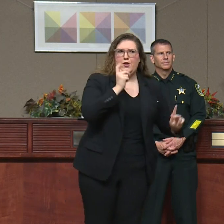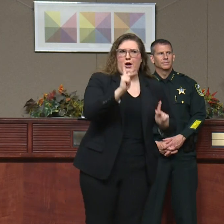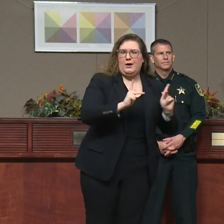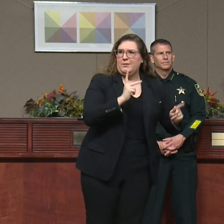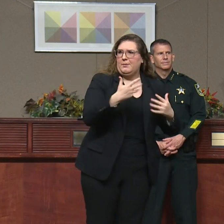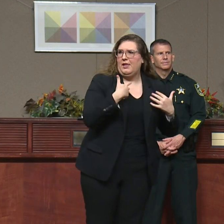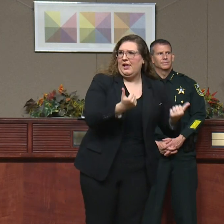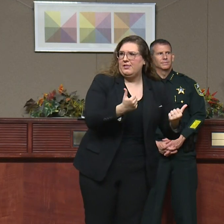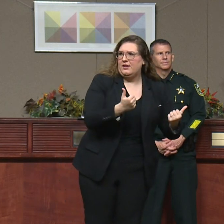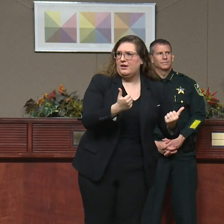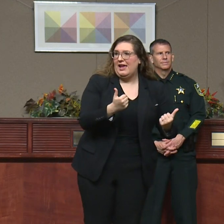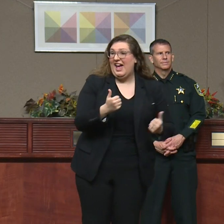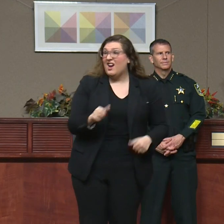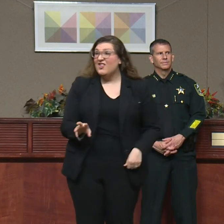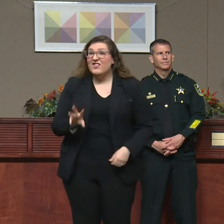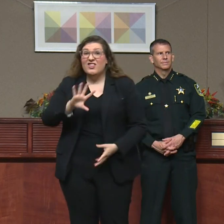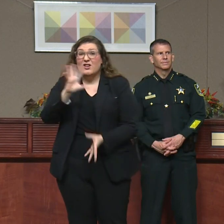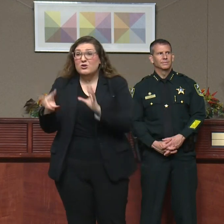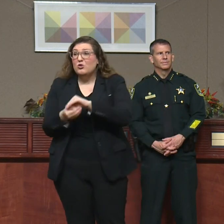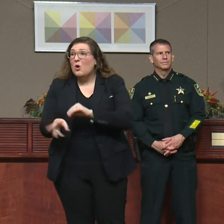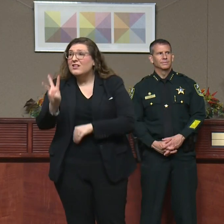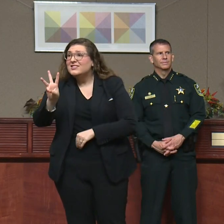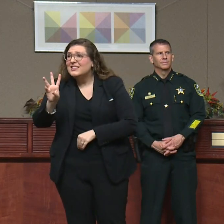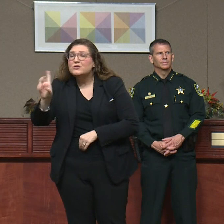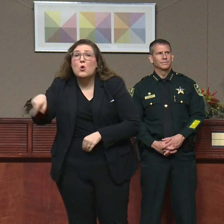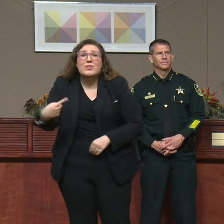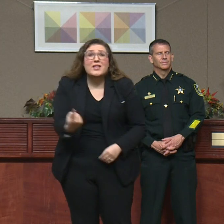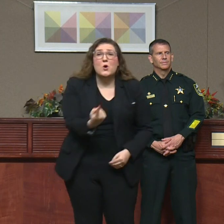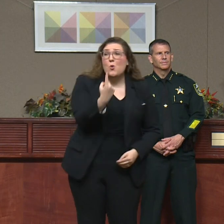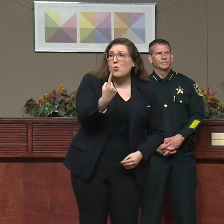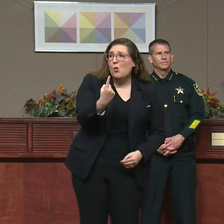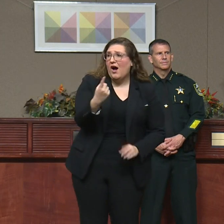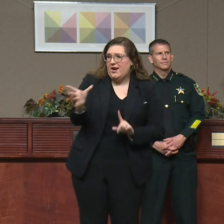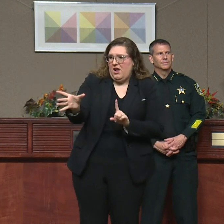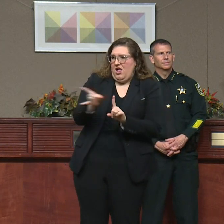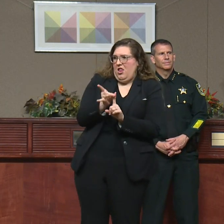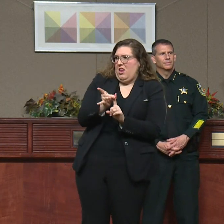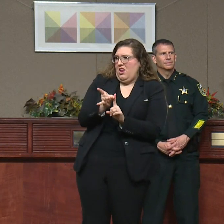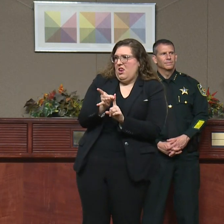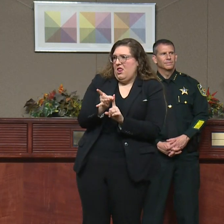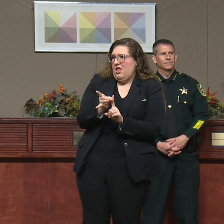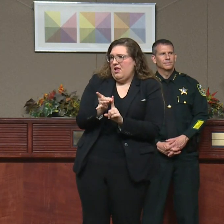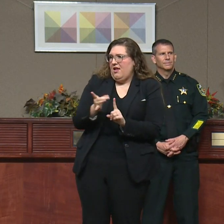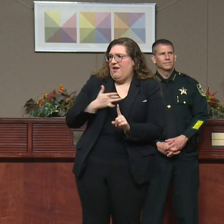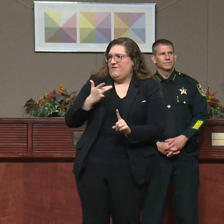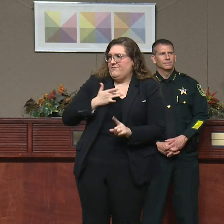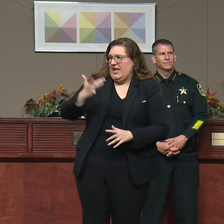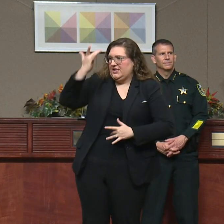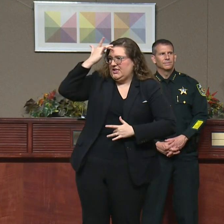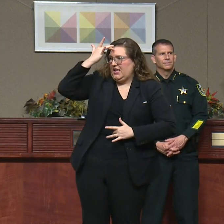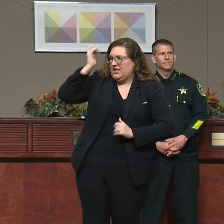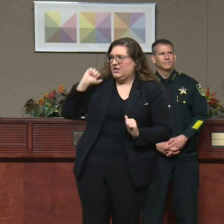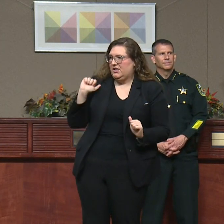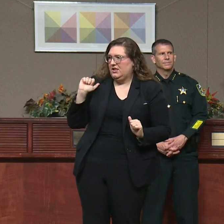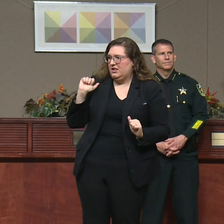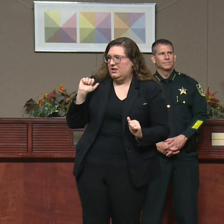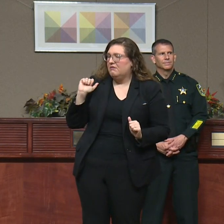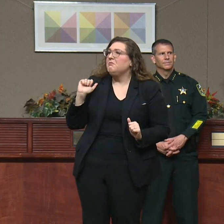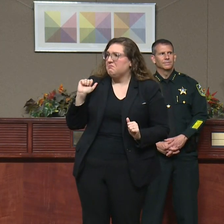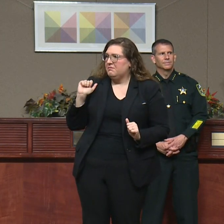developed symptoms a couple of days after it was diagnosed. So again, this is to the importance